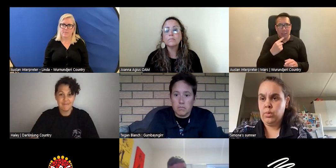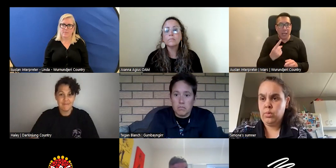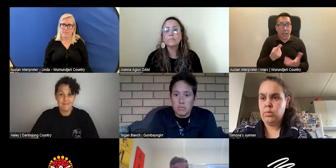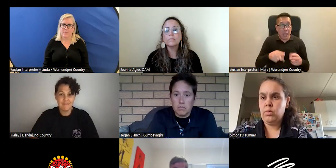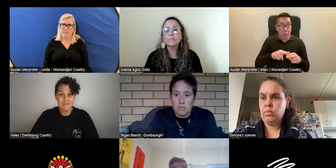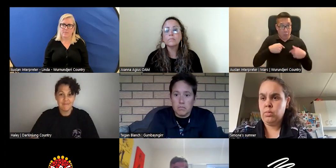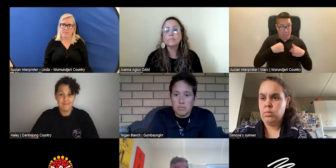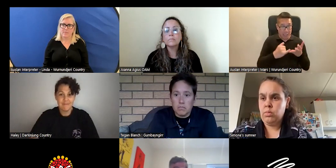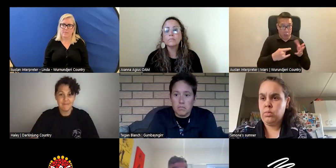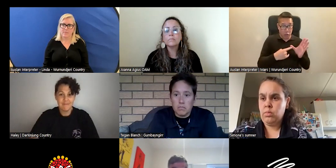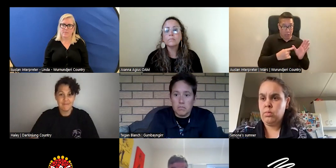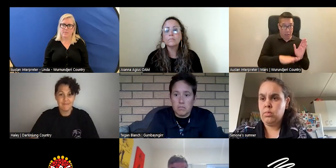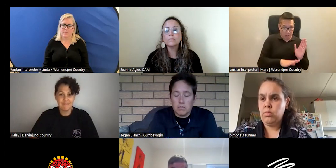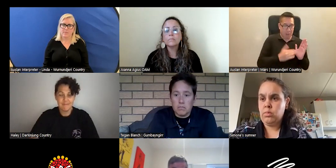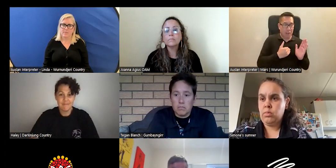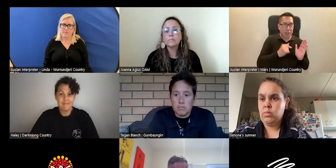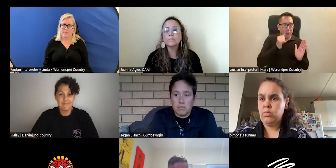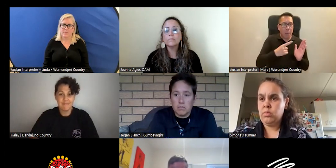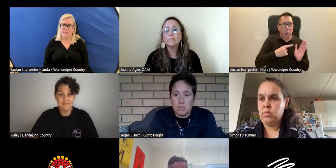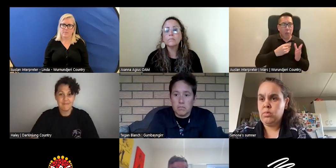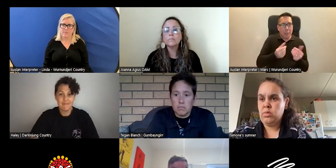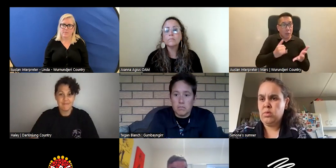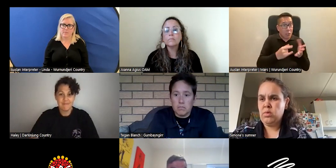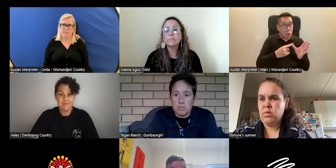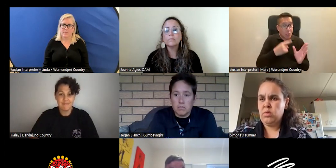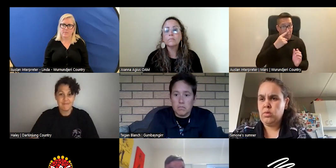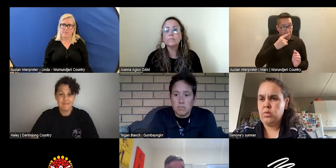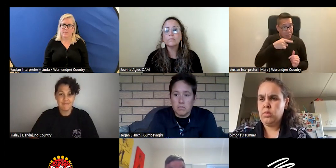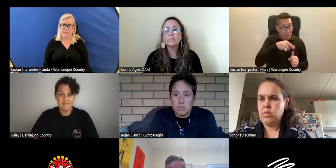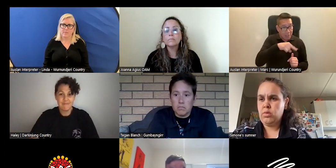South Australia, because, some of our South Australian